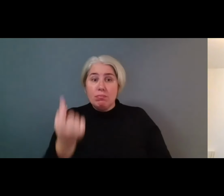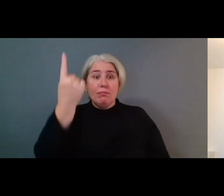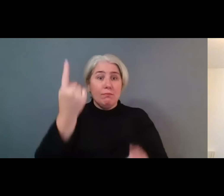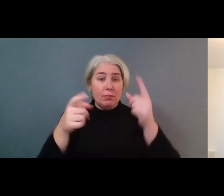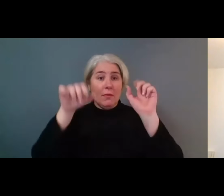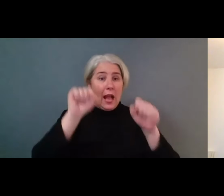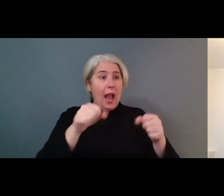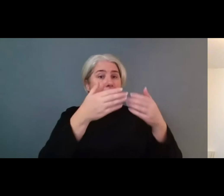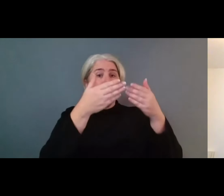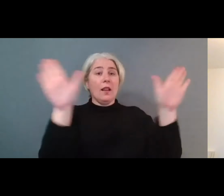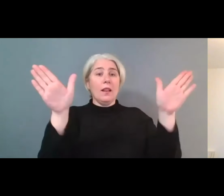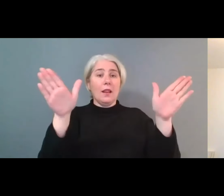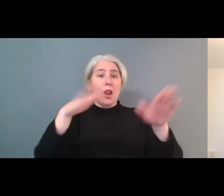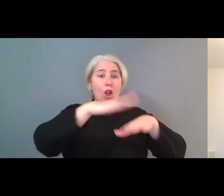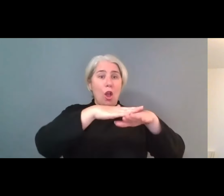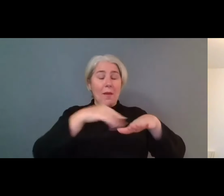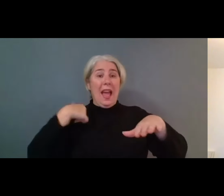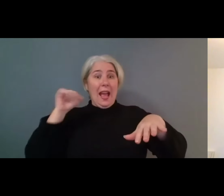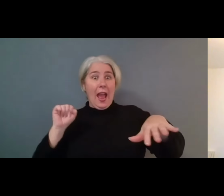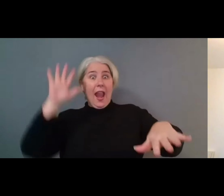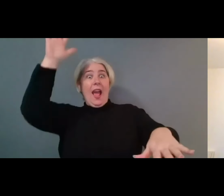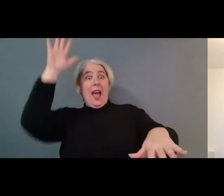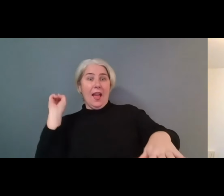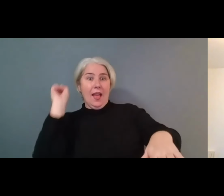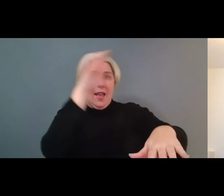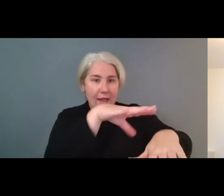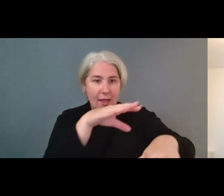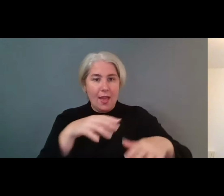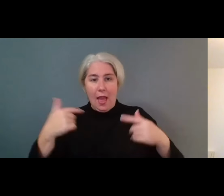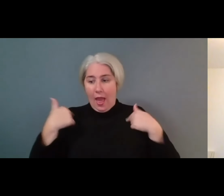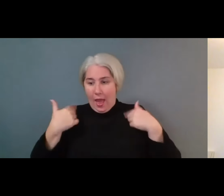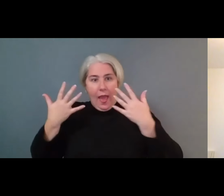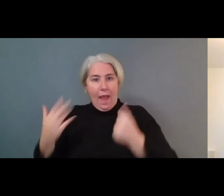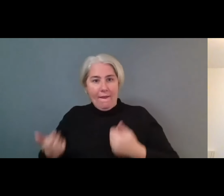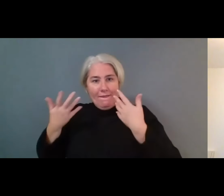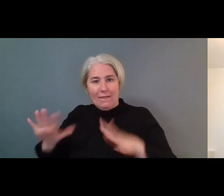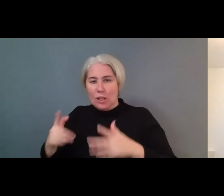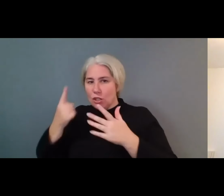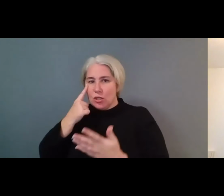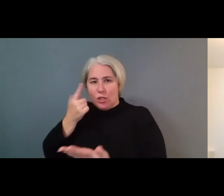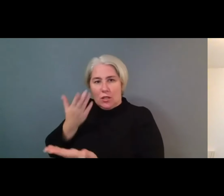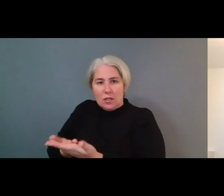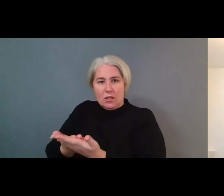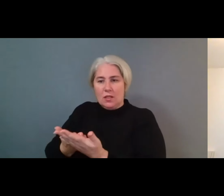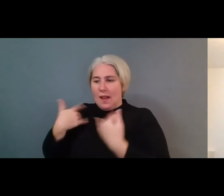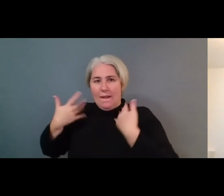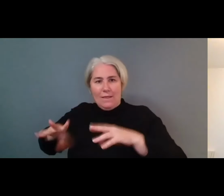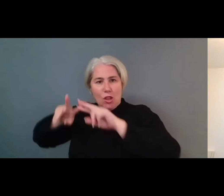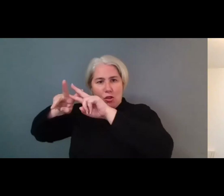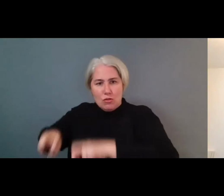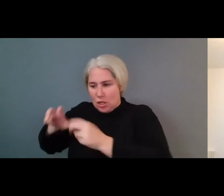to contribute with your research and with your evidence. Because